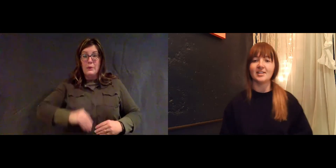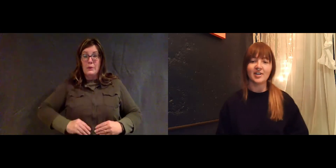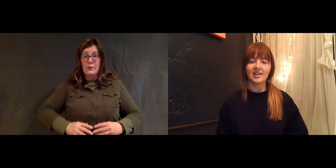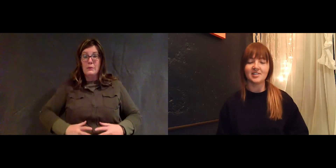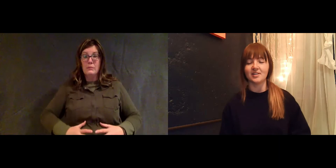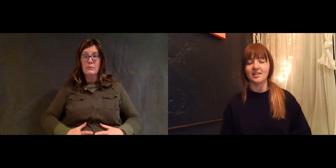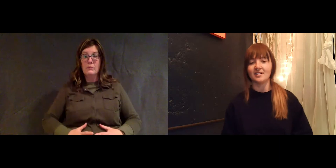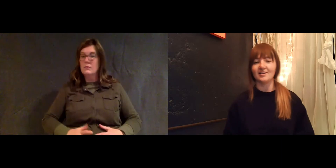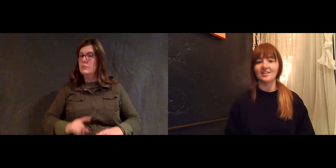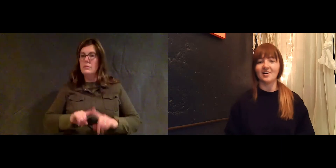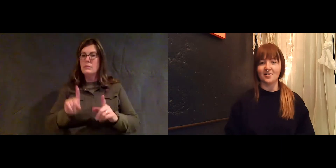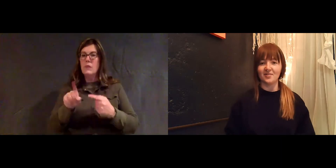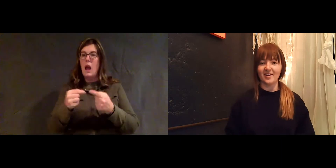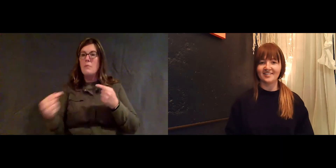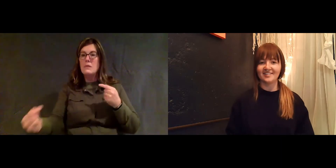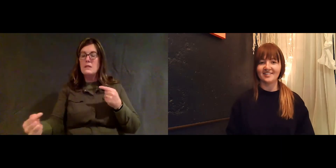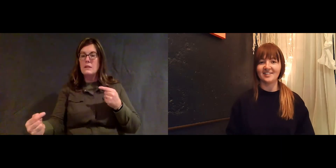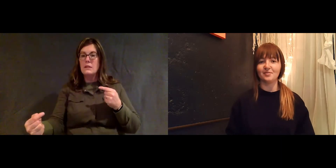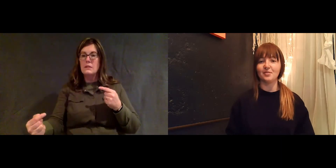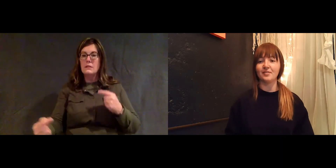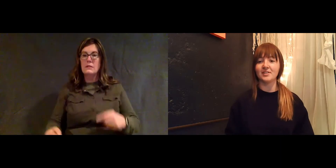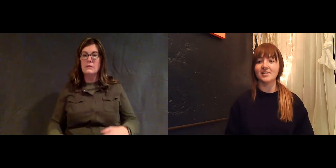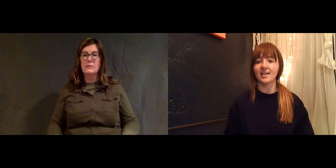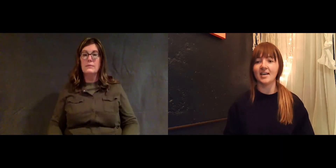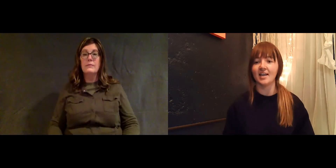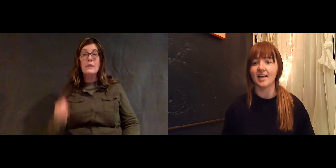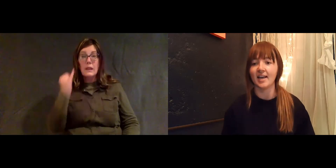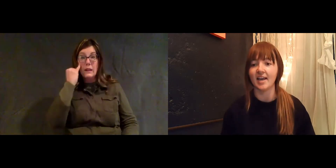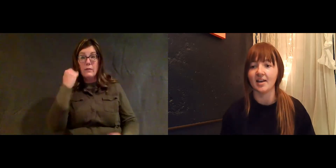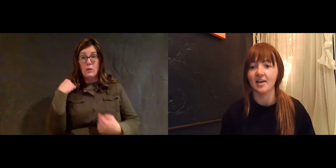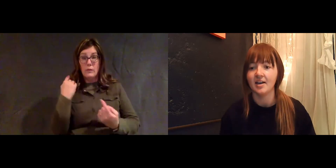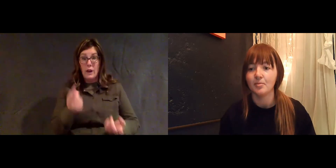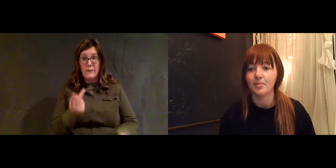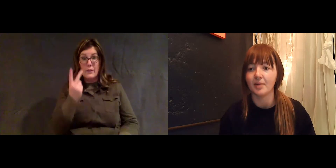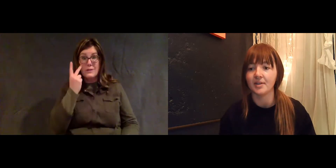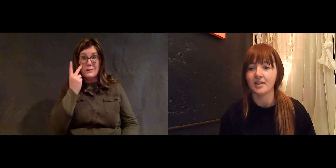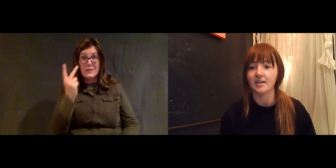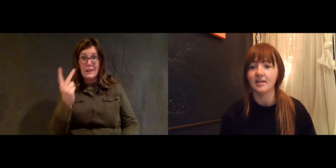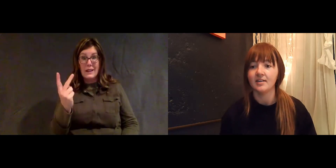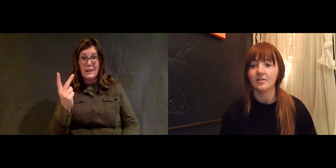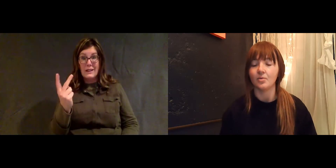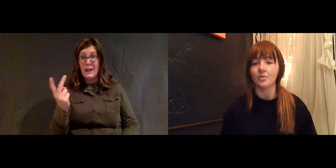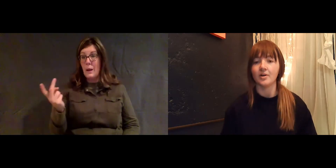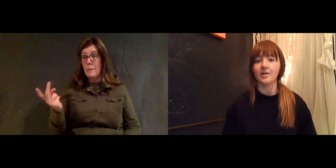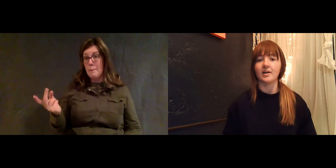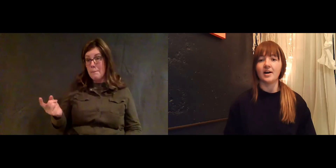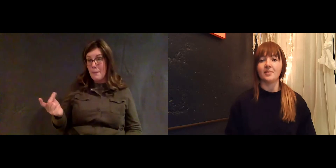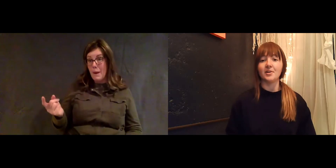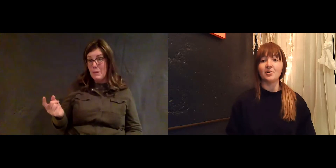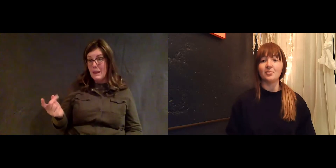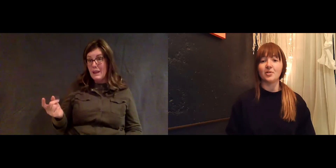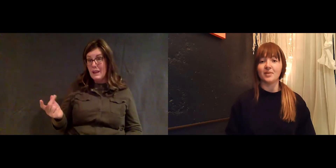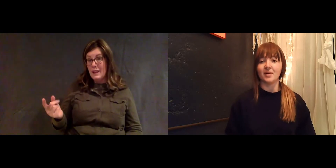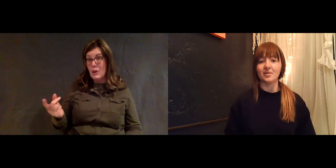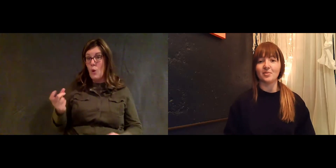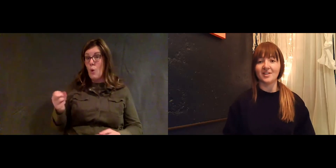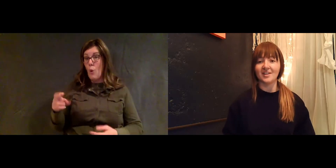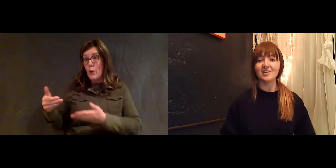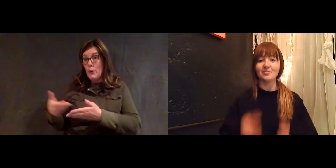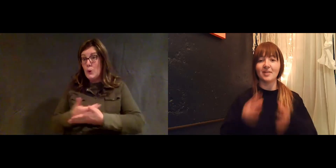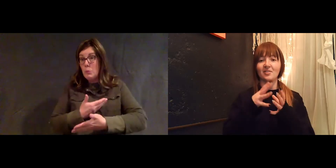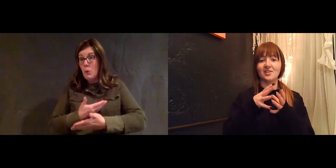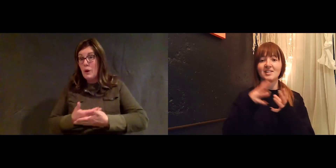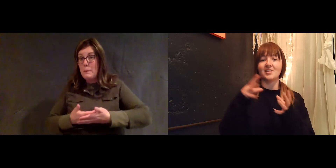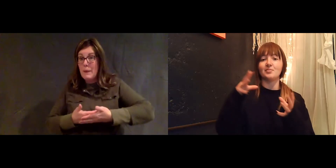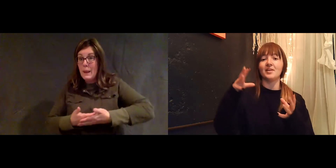But let's try to do it the other way. If you've ever seen a puppy or a newborn baby breathing,